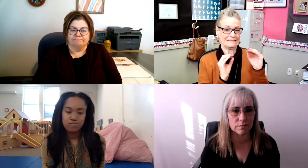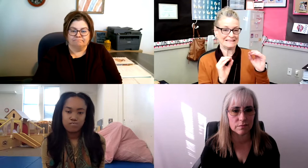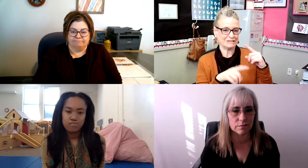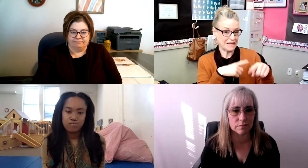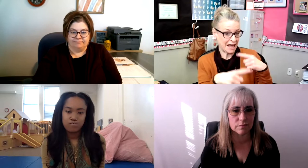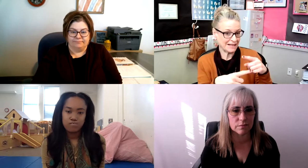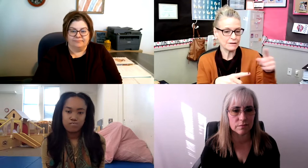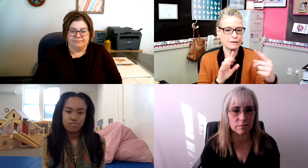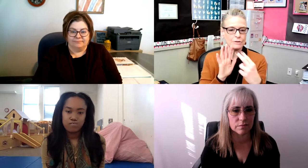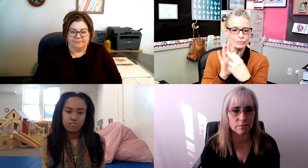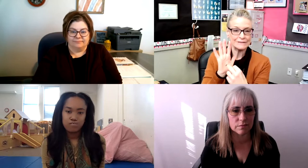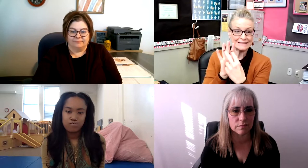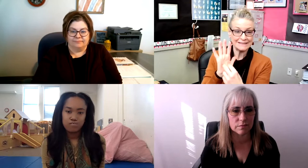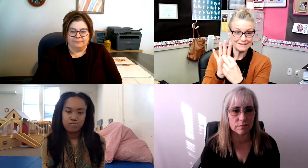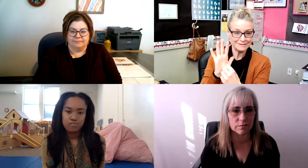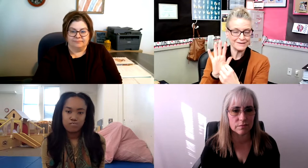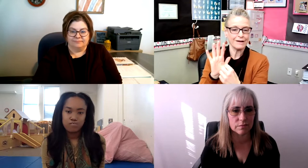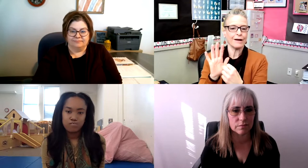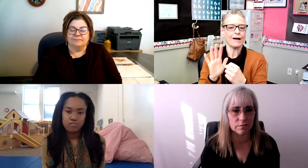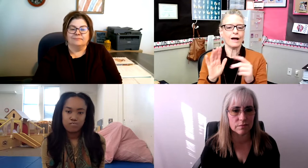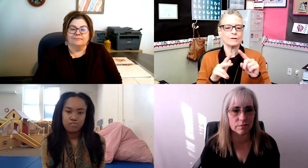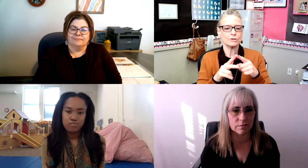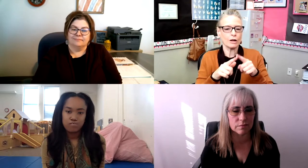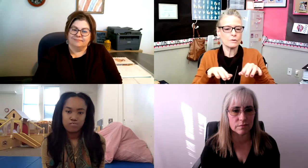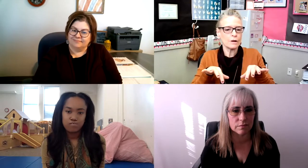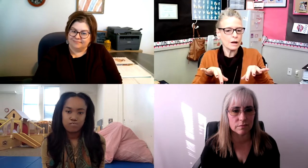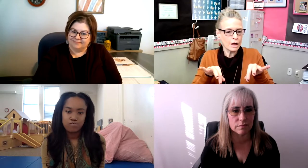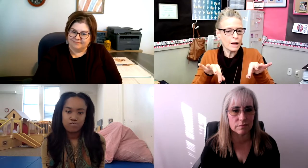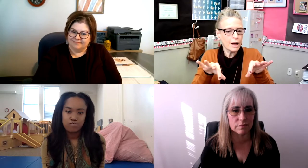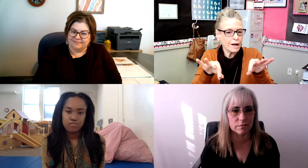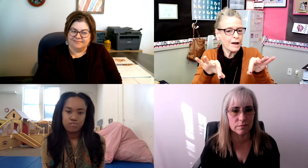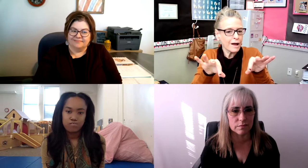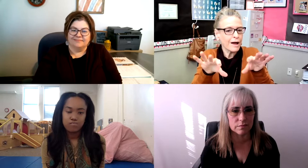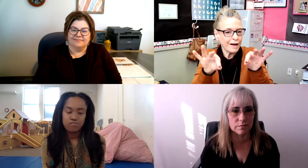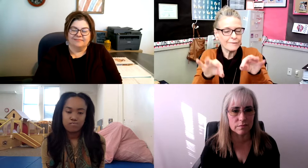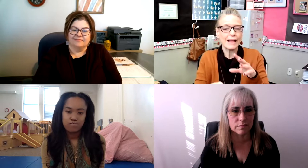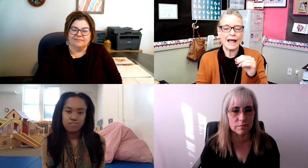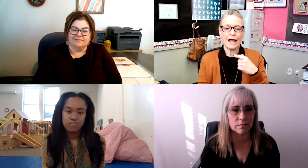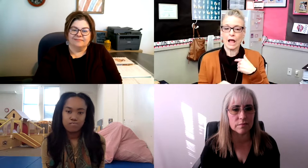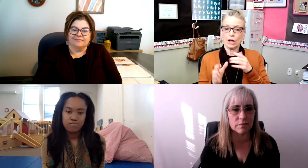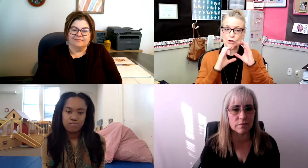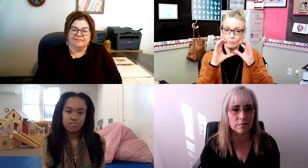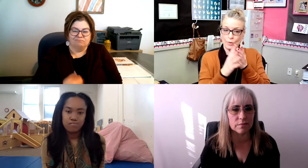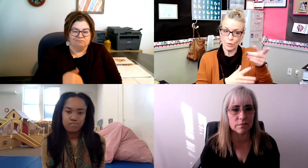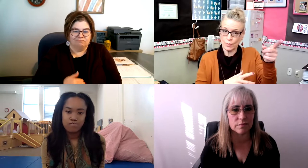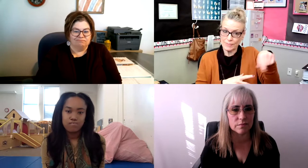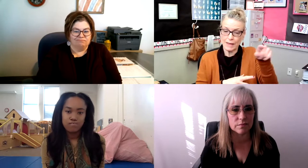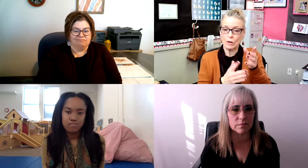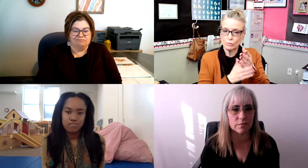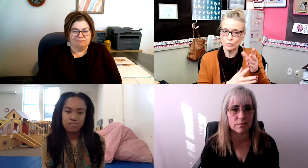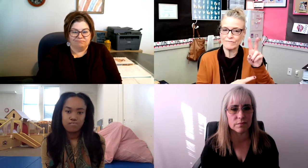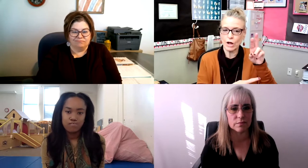at the same time. So again, parents didn't know English. So while they were signing, they also began to pick up